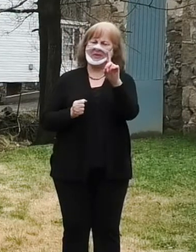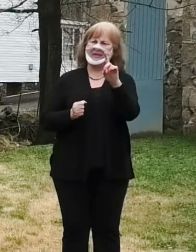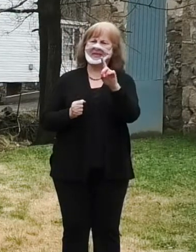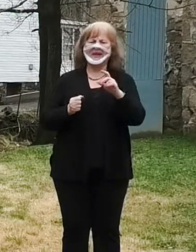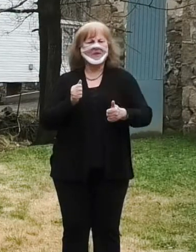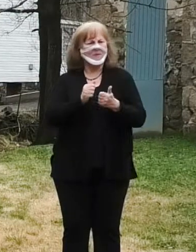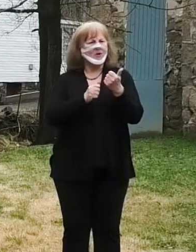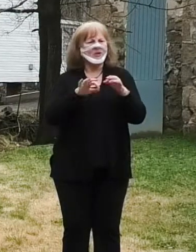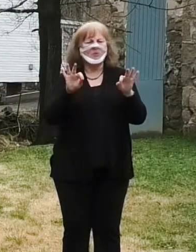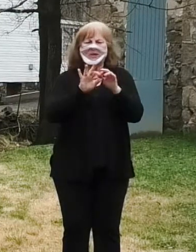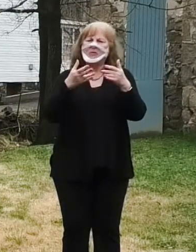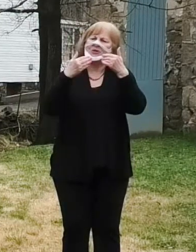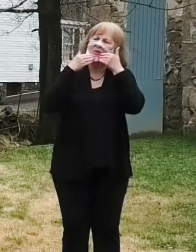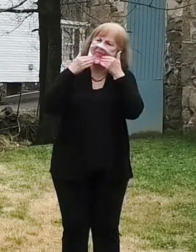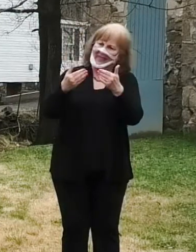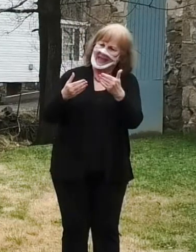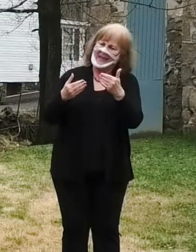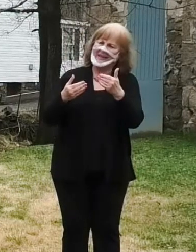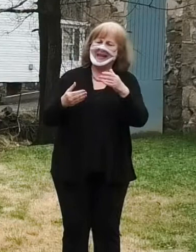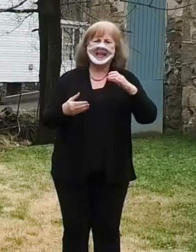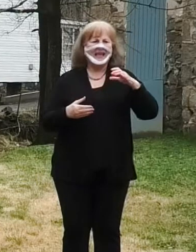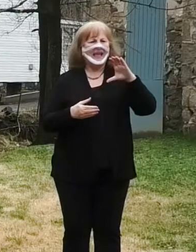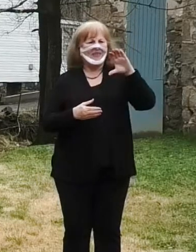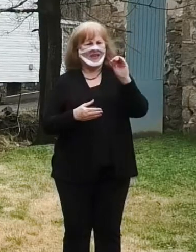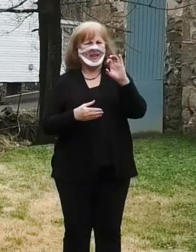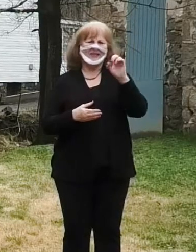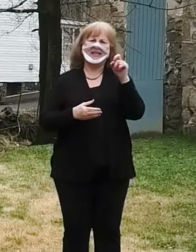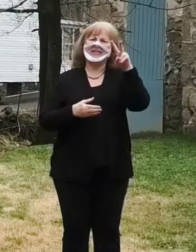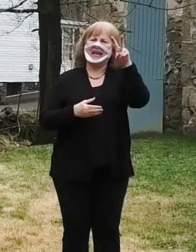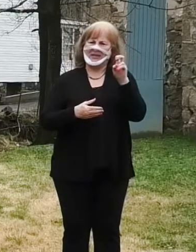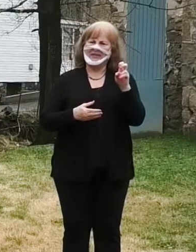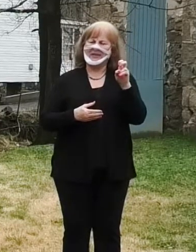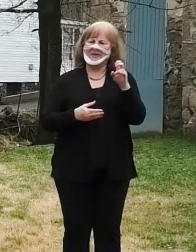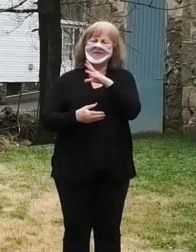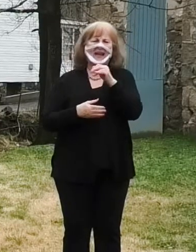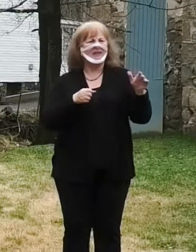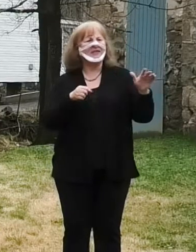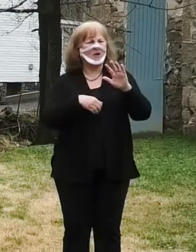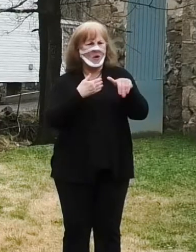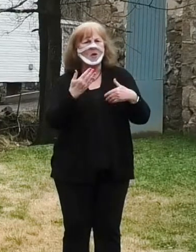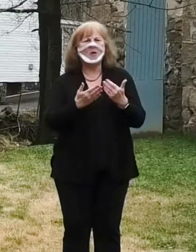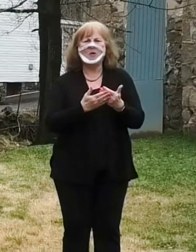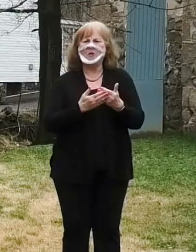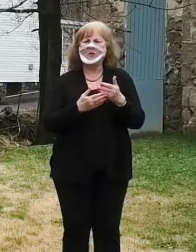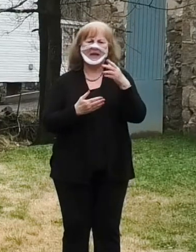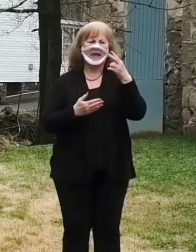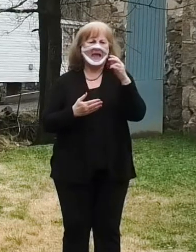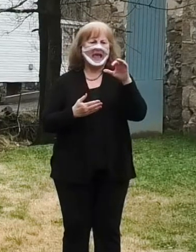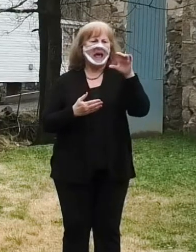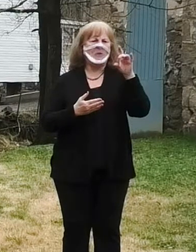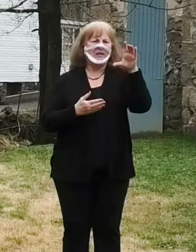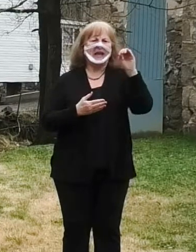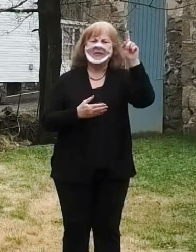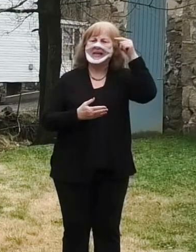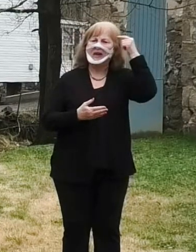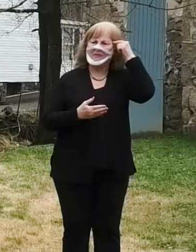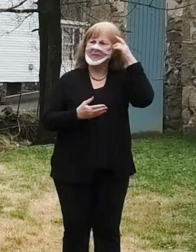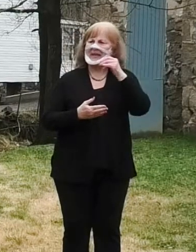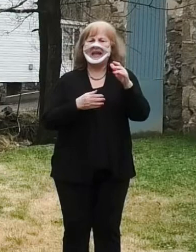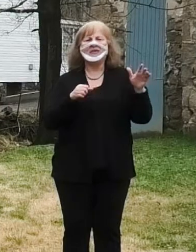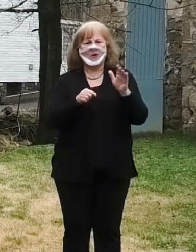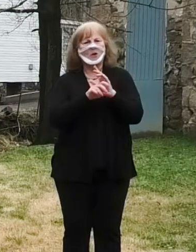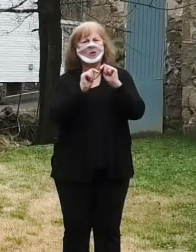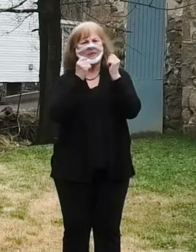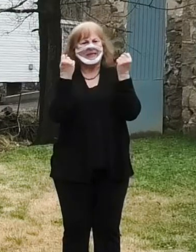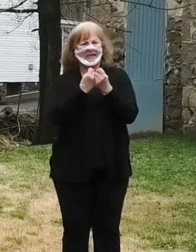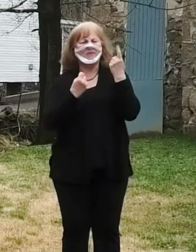foremost, I want to sincerely thank the county executive and the entirety of Howard County government and the entire team